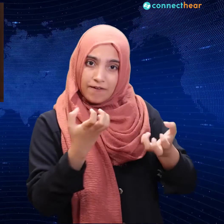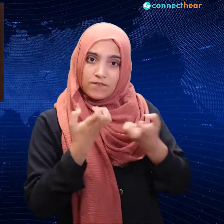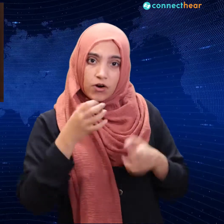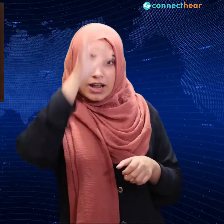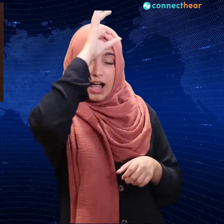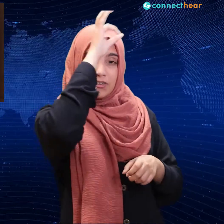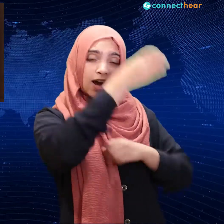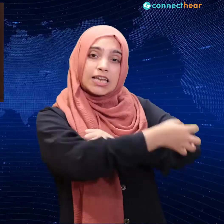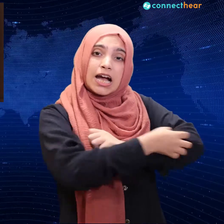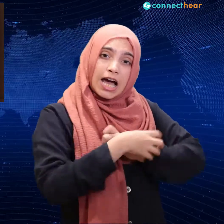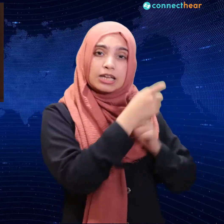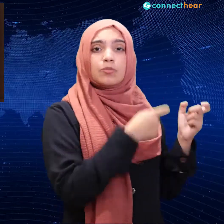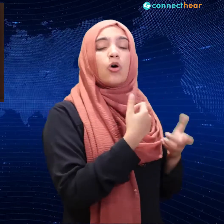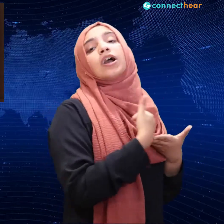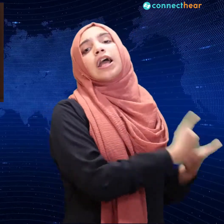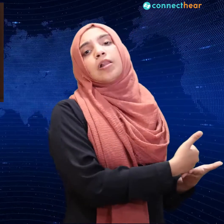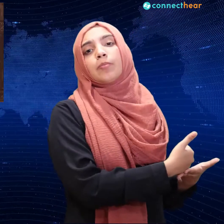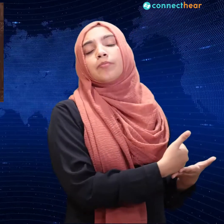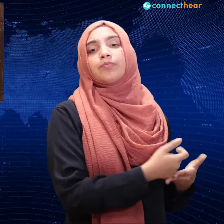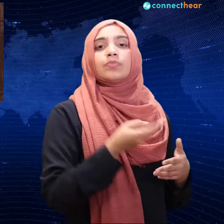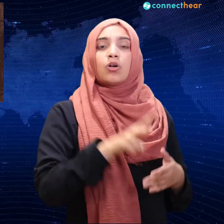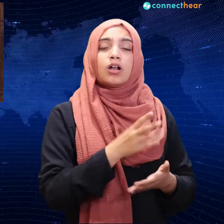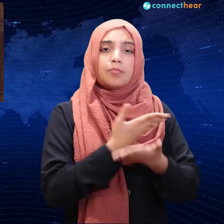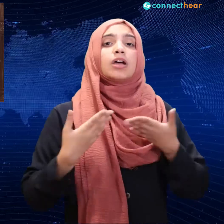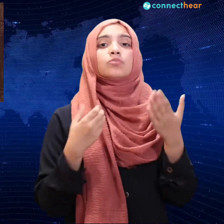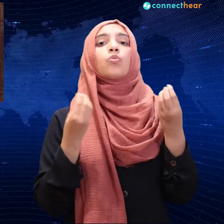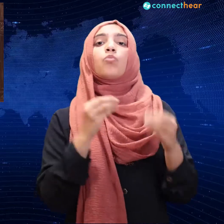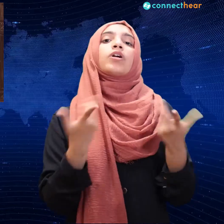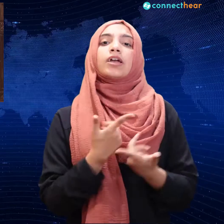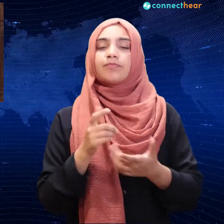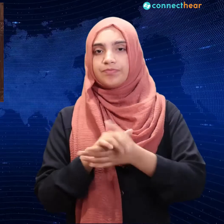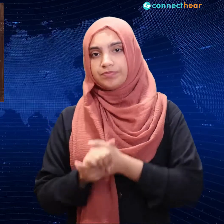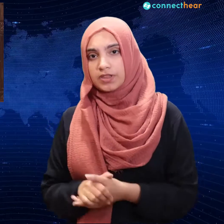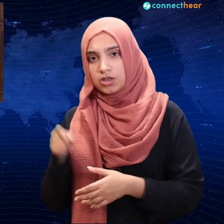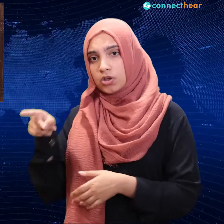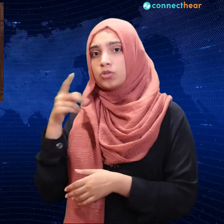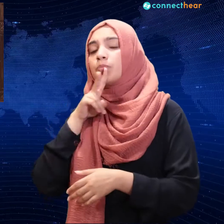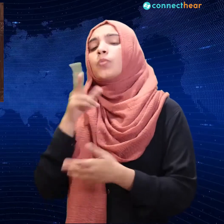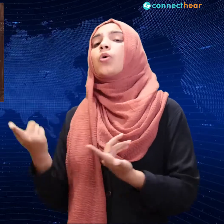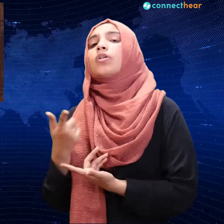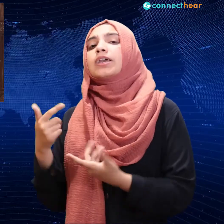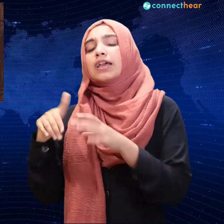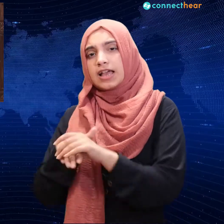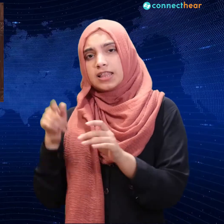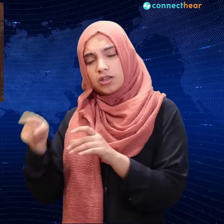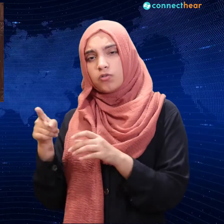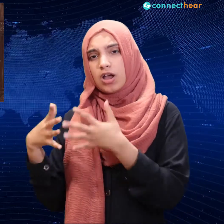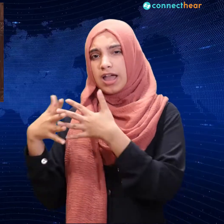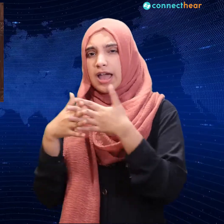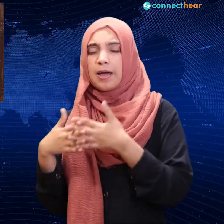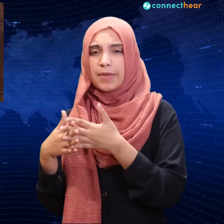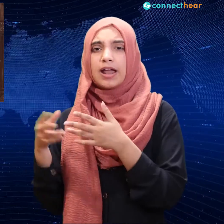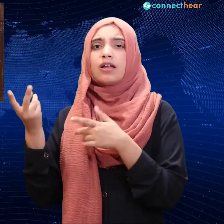international community does not help them, what choice have we got? In an op-ed in the Washington Post in June, you wrote, quote, "In the past,